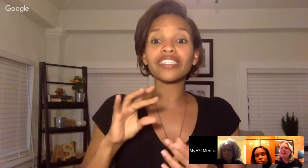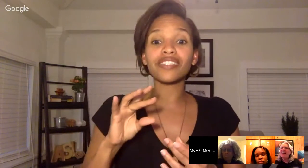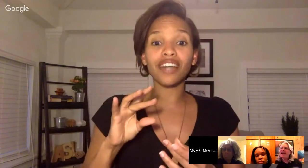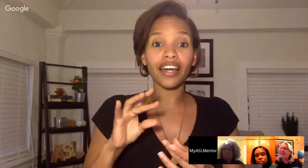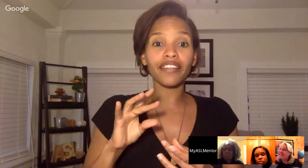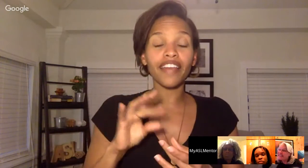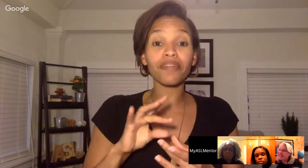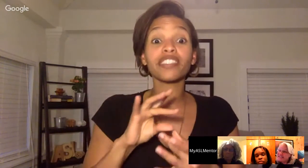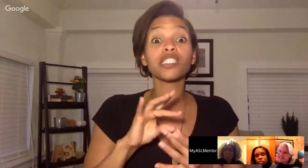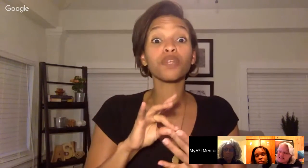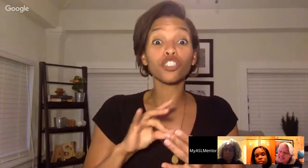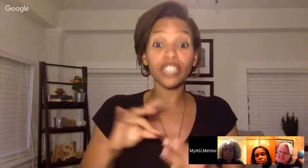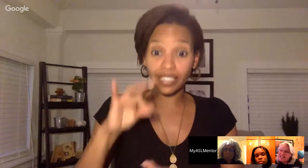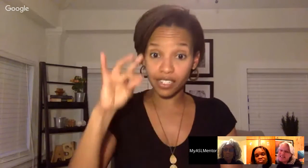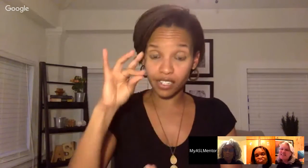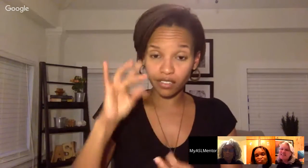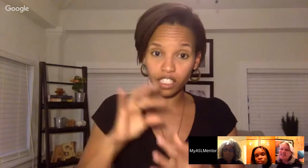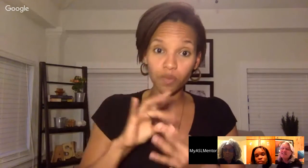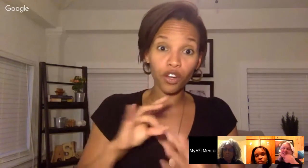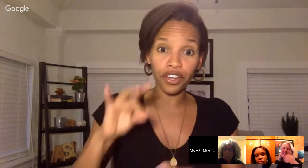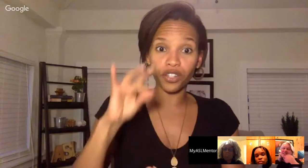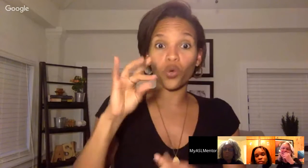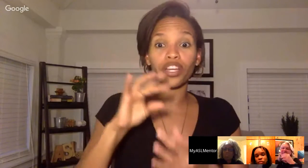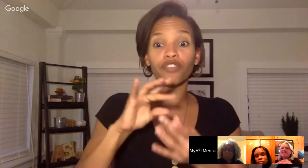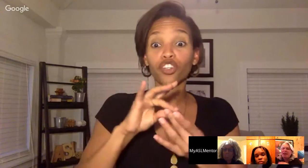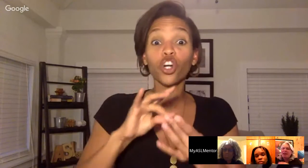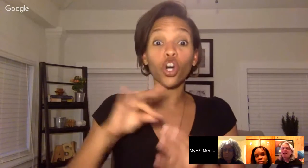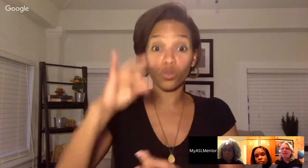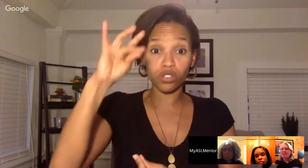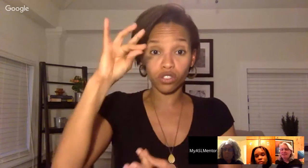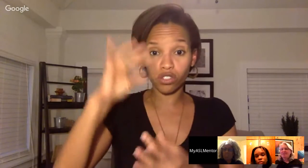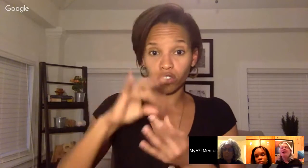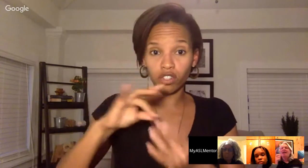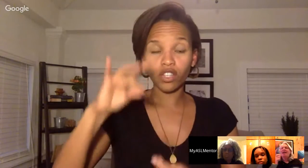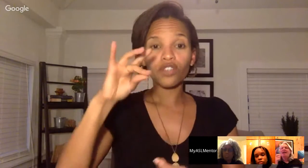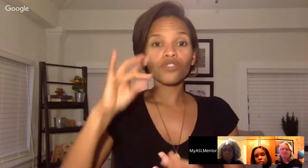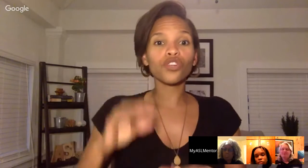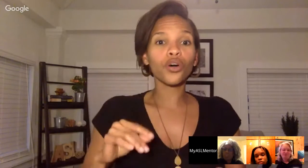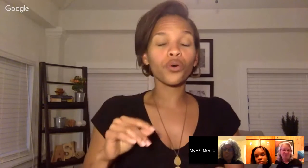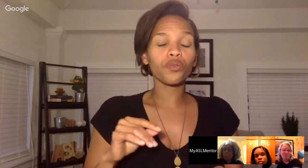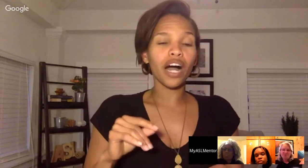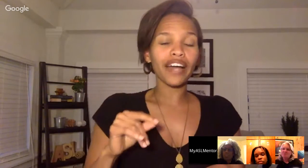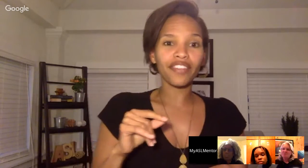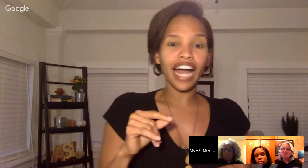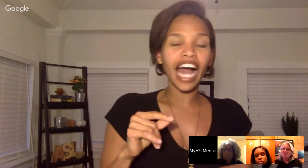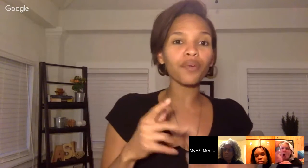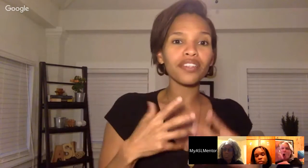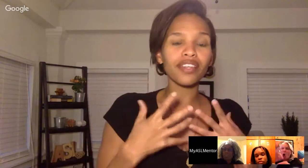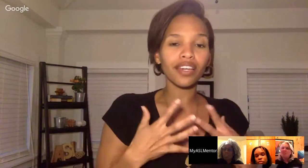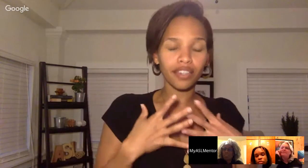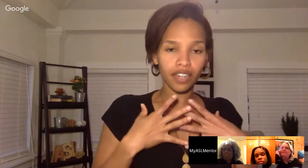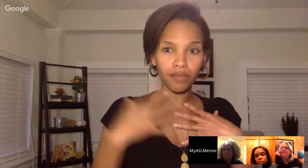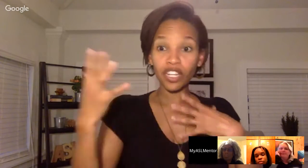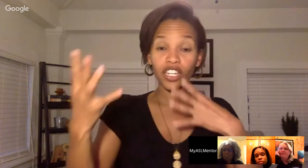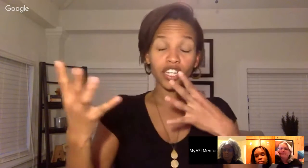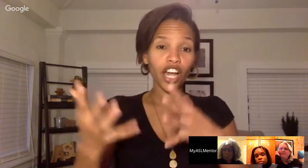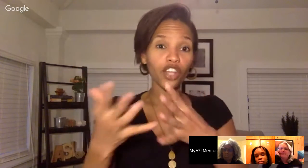certainly a sign that means spirit, or even ghost. So I would think,